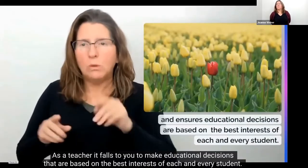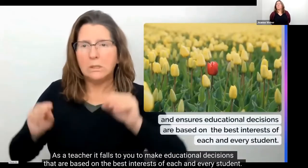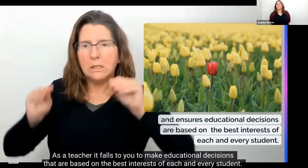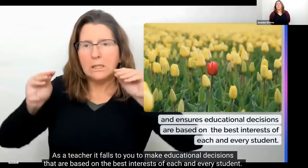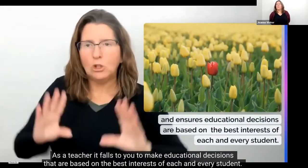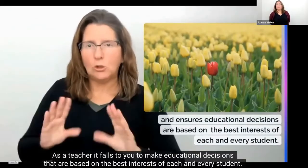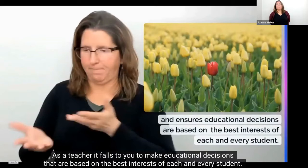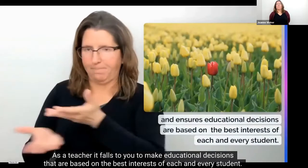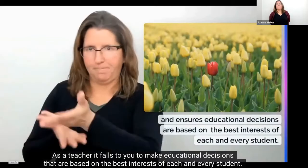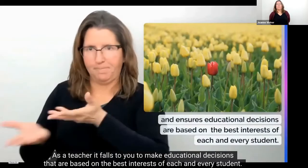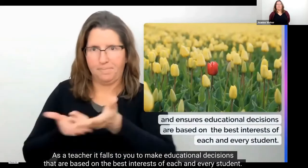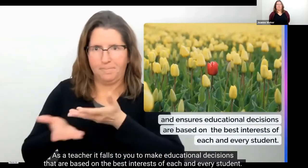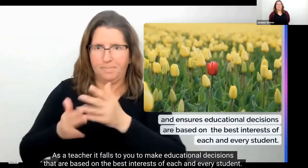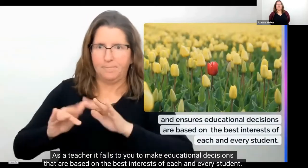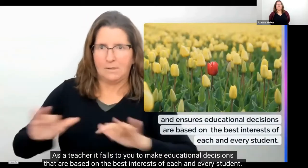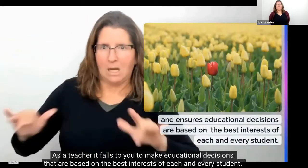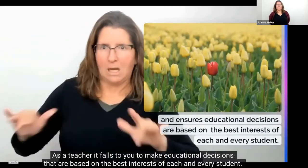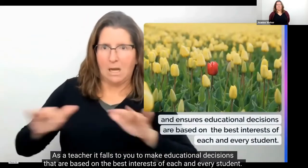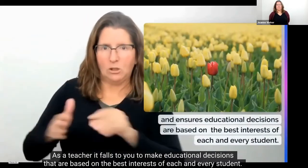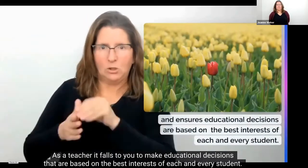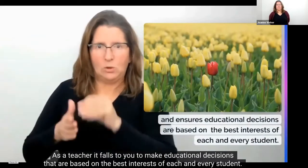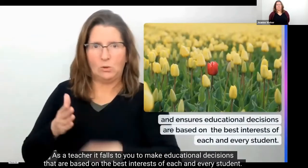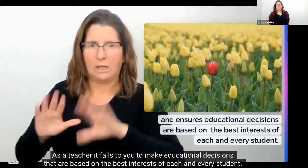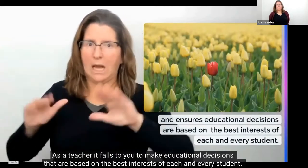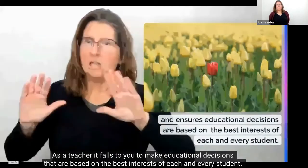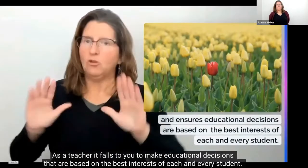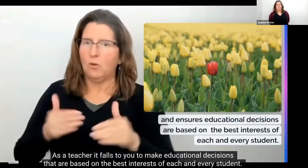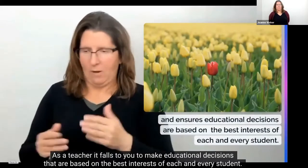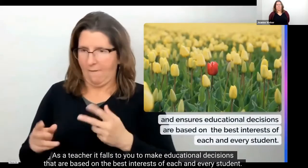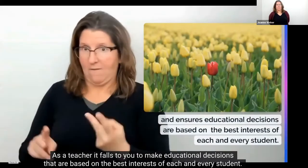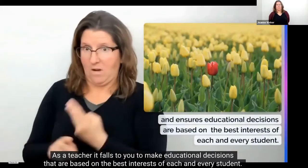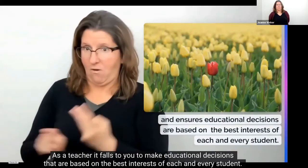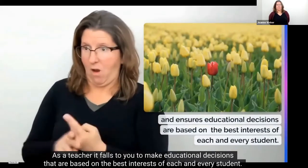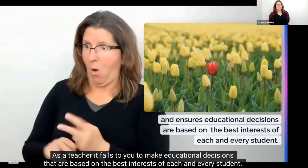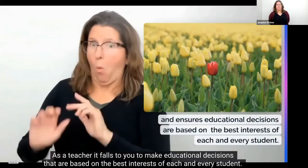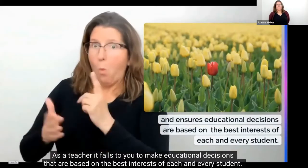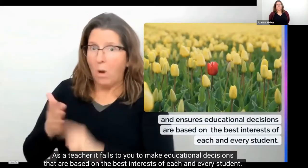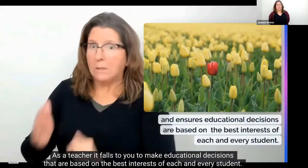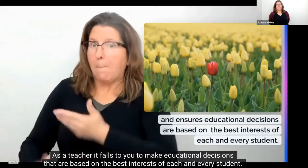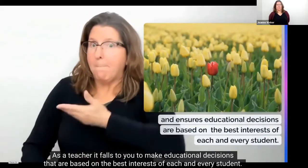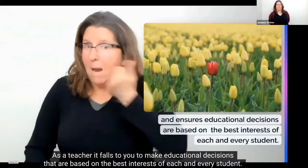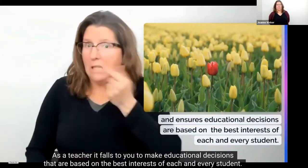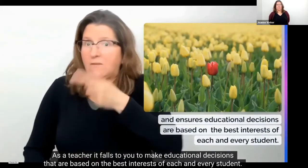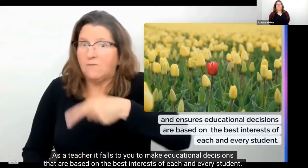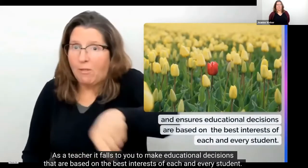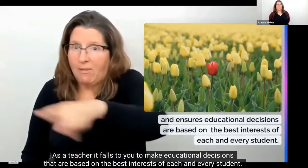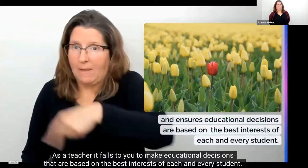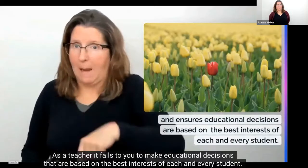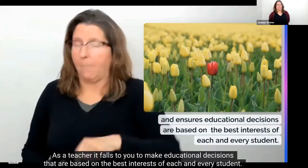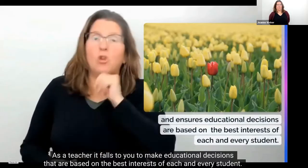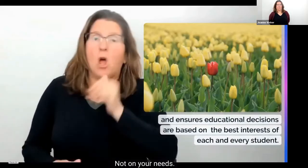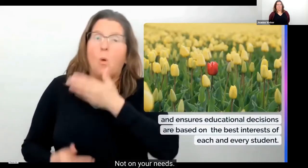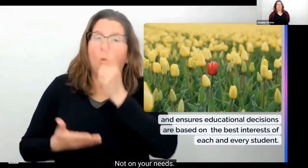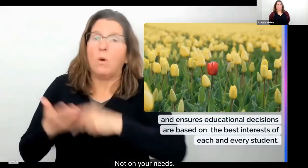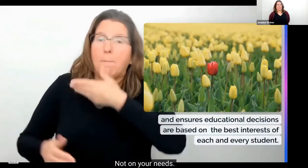As a teacher, it falls to you to make educational decisions that are based on the best interests of each and every